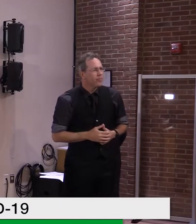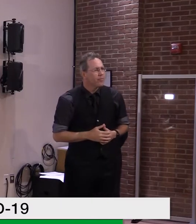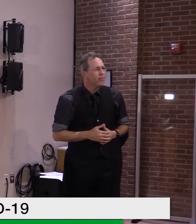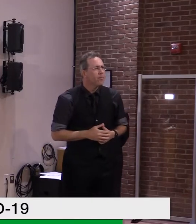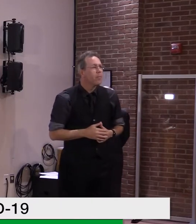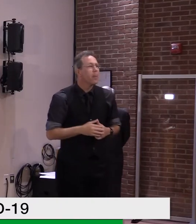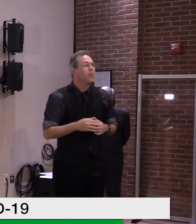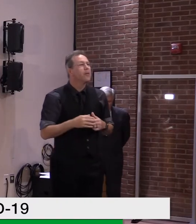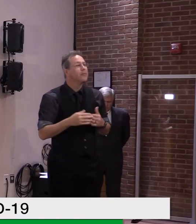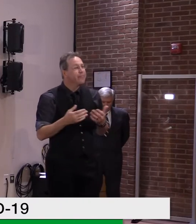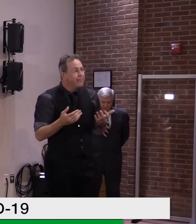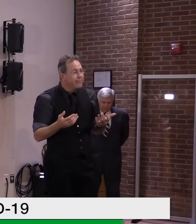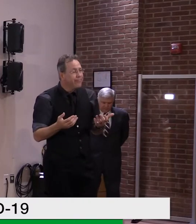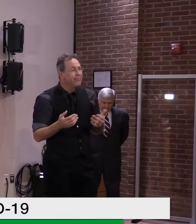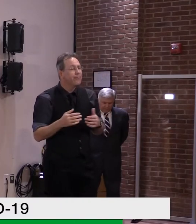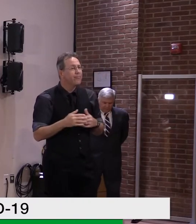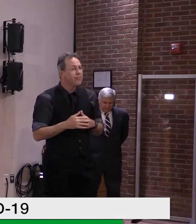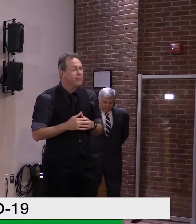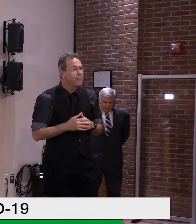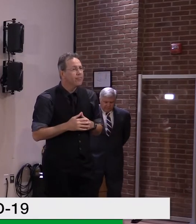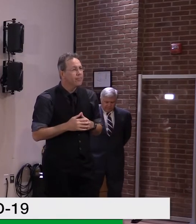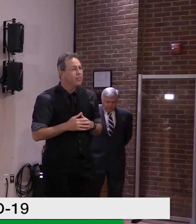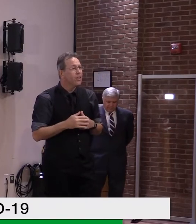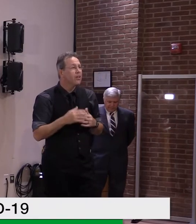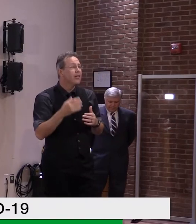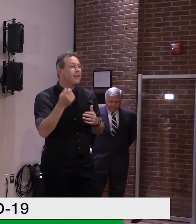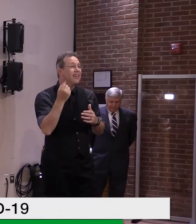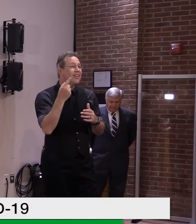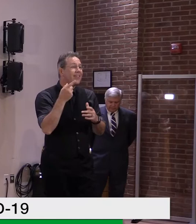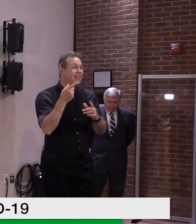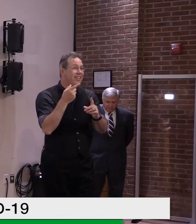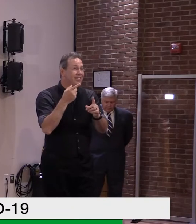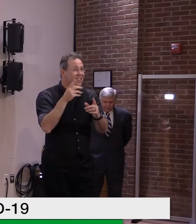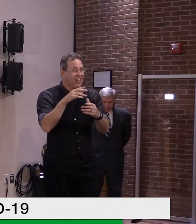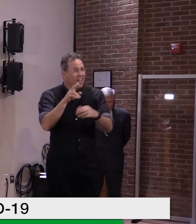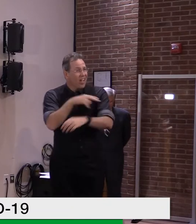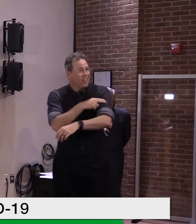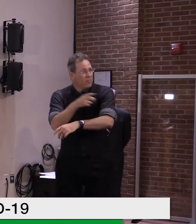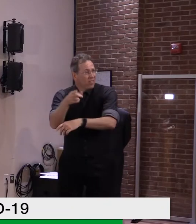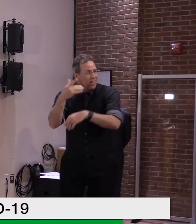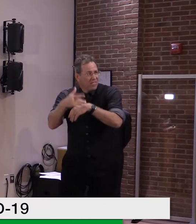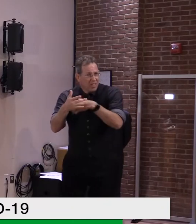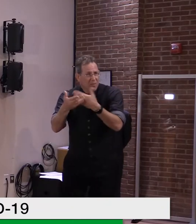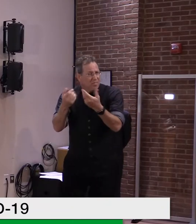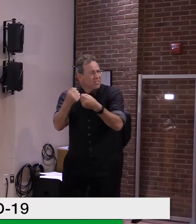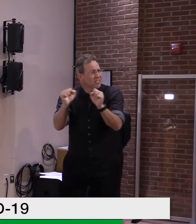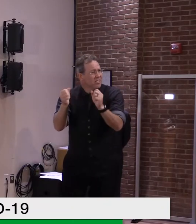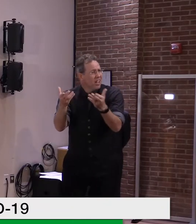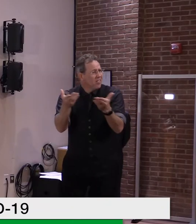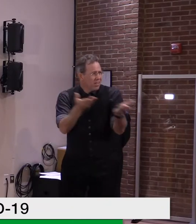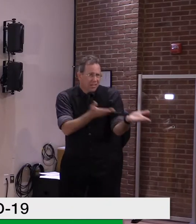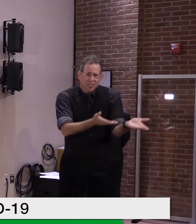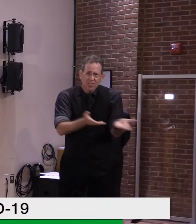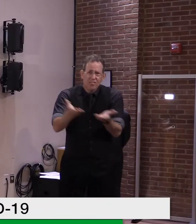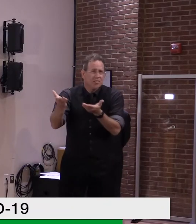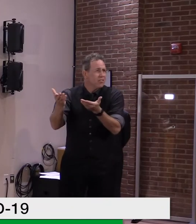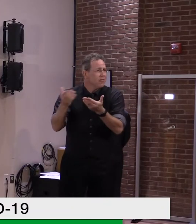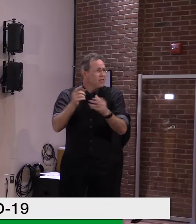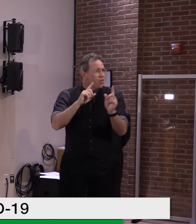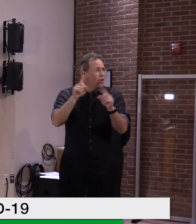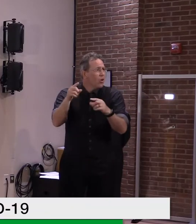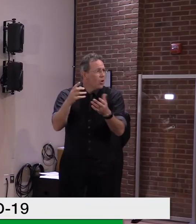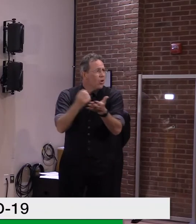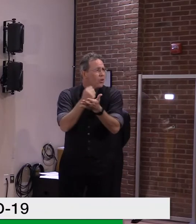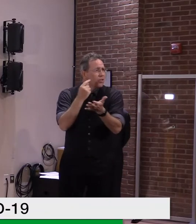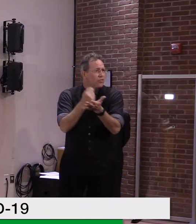than appropriate about the safety of the healthcare system, because the healthcare system, at least in Vermont, truly proved to be quite